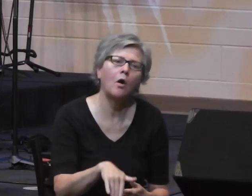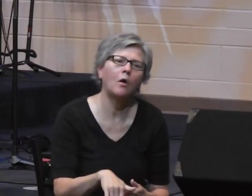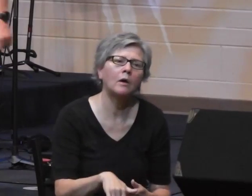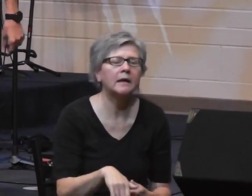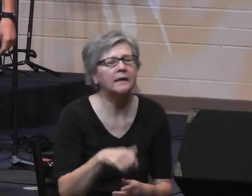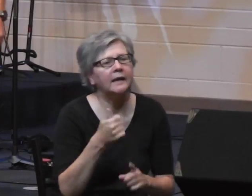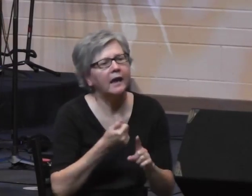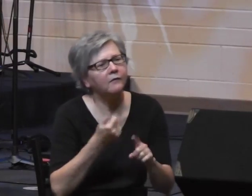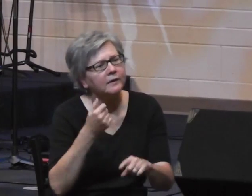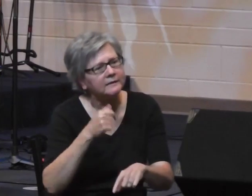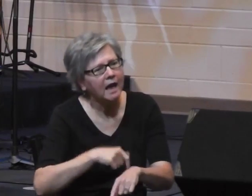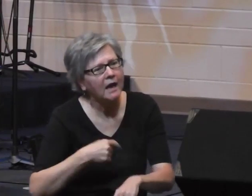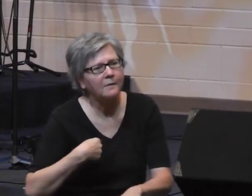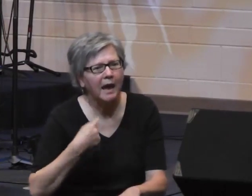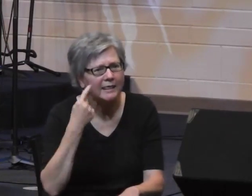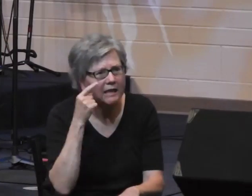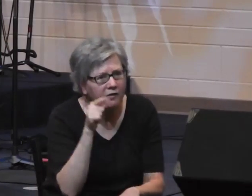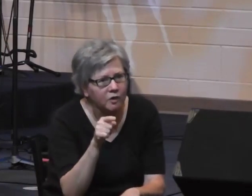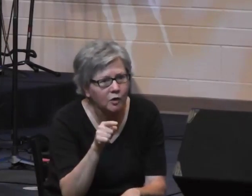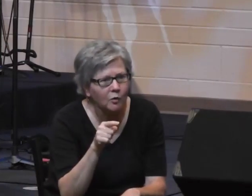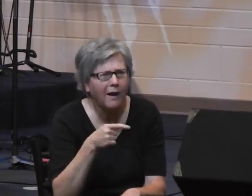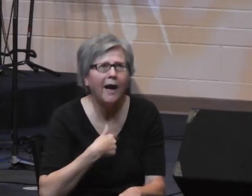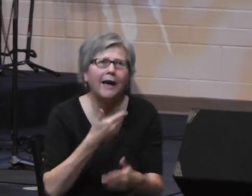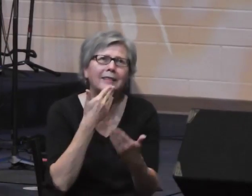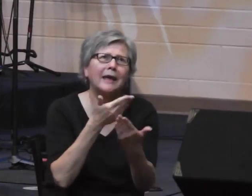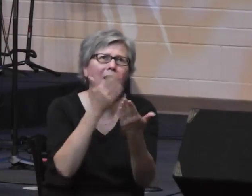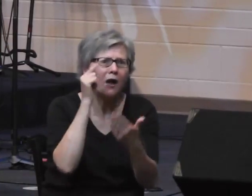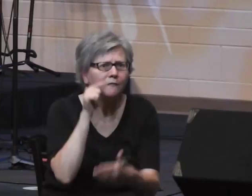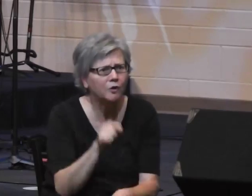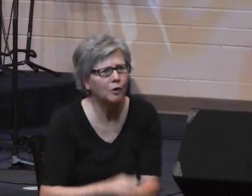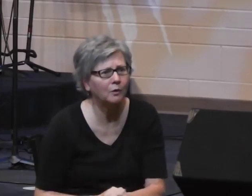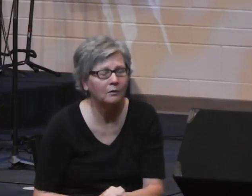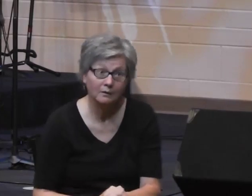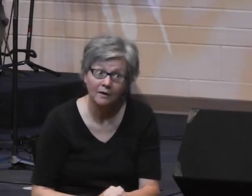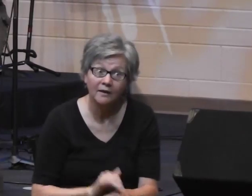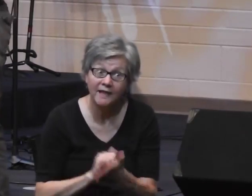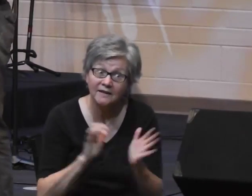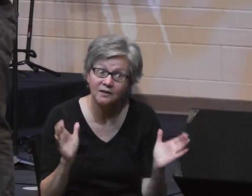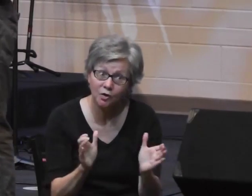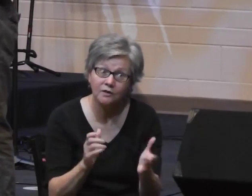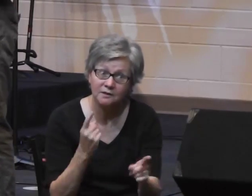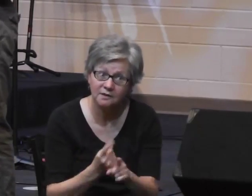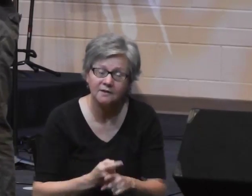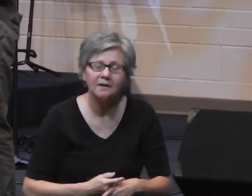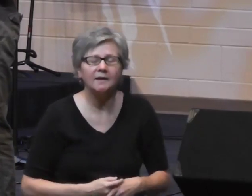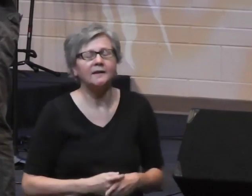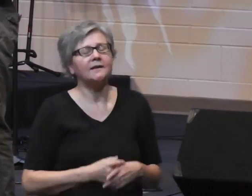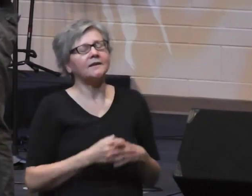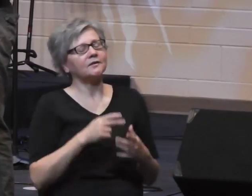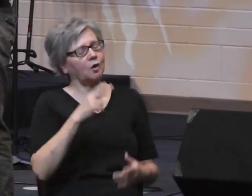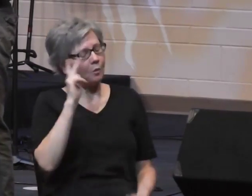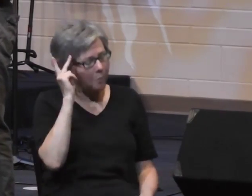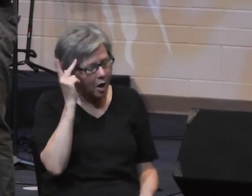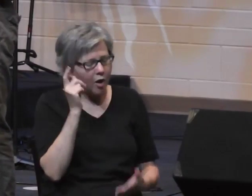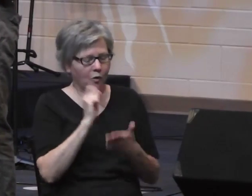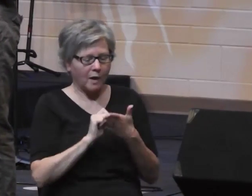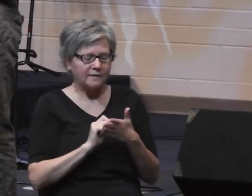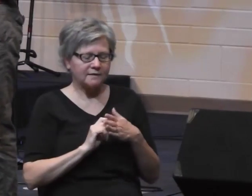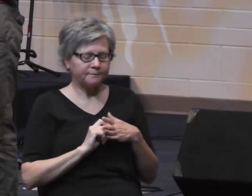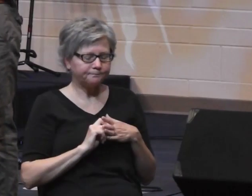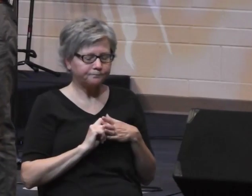my God for you. That is such an encouraging thing to hear. In his letter to the Galatians, and actually in a bunch of his letters,